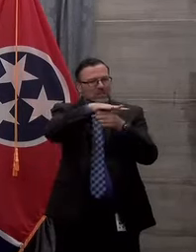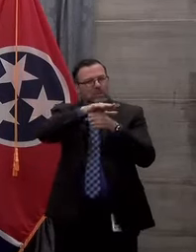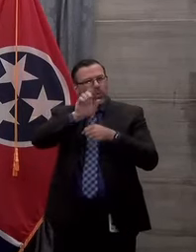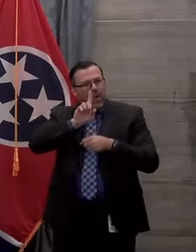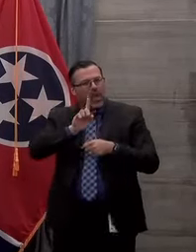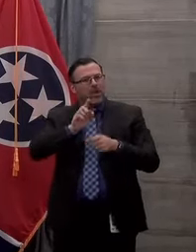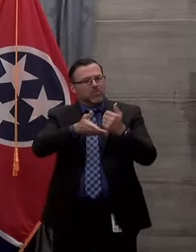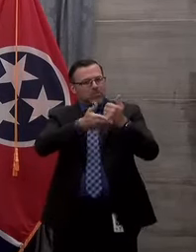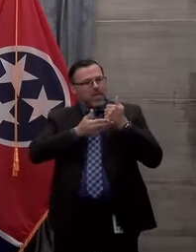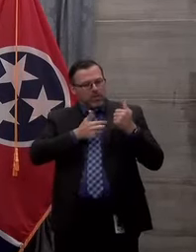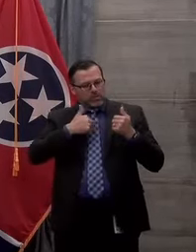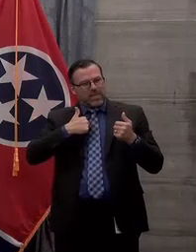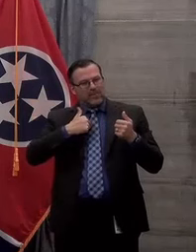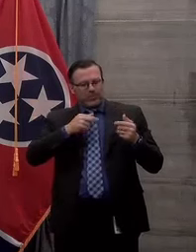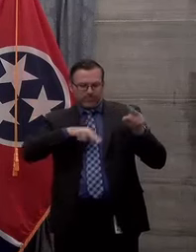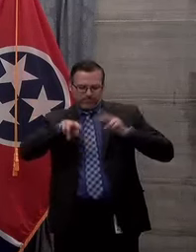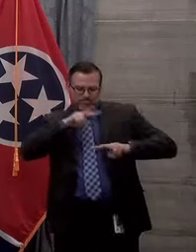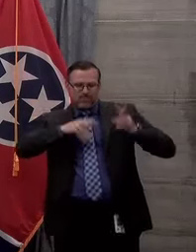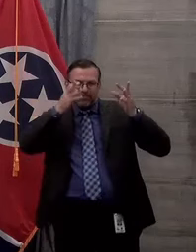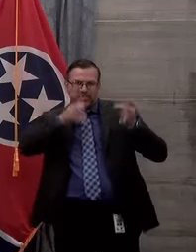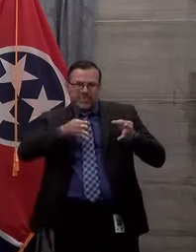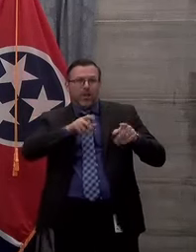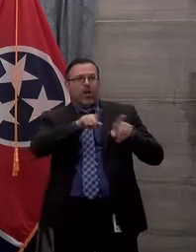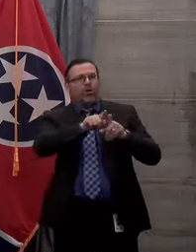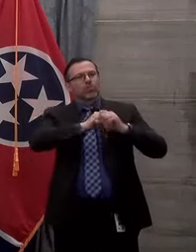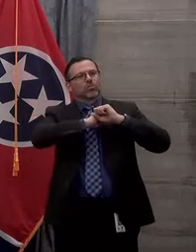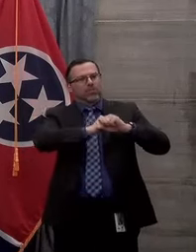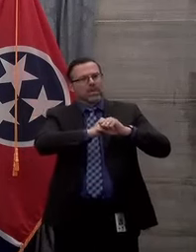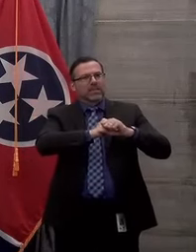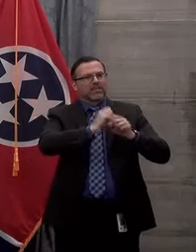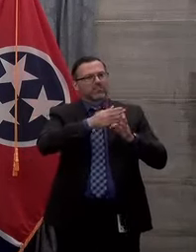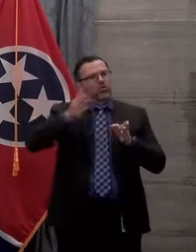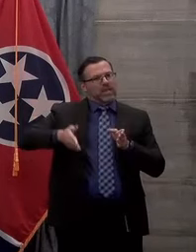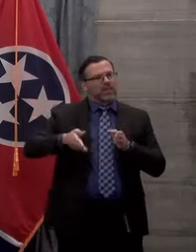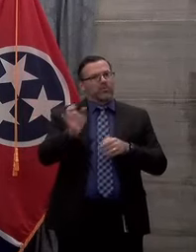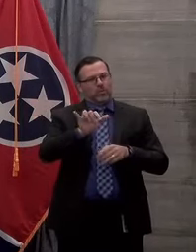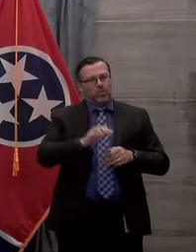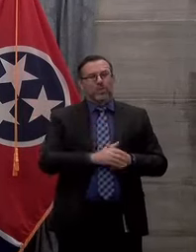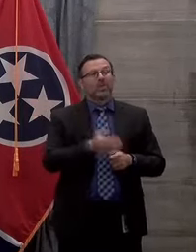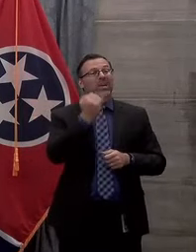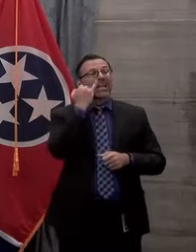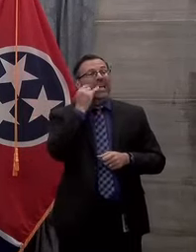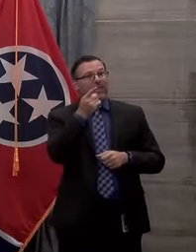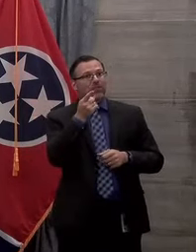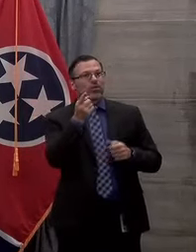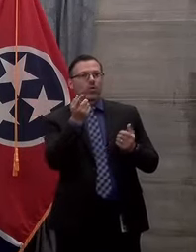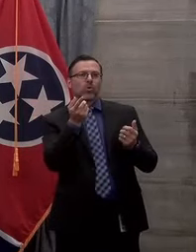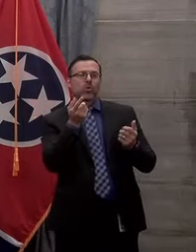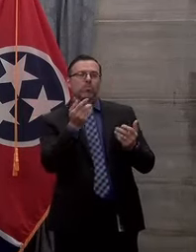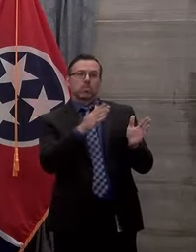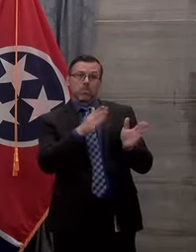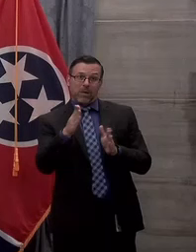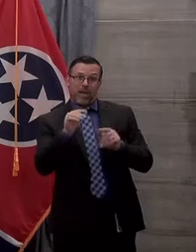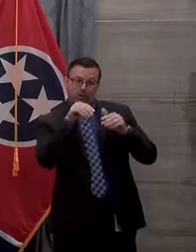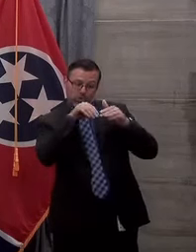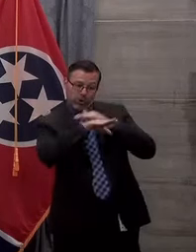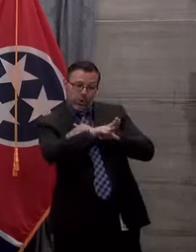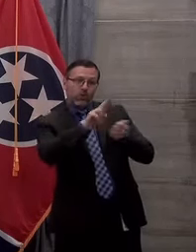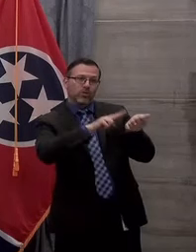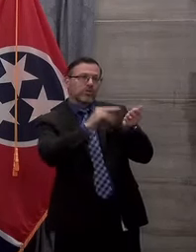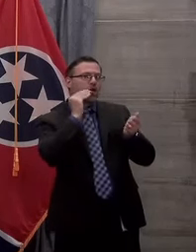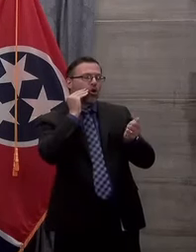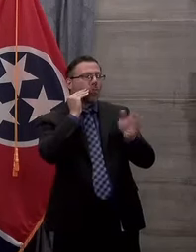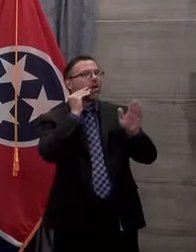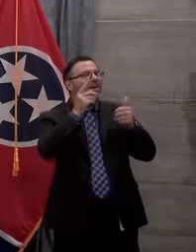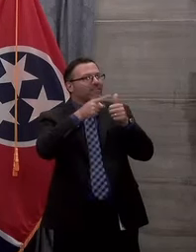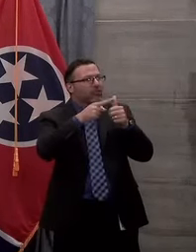really provides protection for your neighbors as well when you get a test. So particularly if you're going to go back into a nursing home facility, please get a